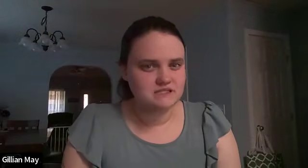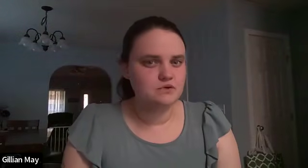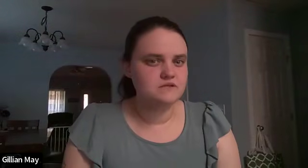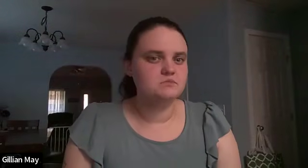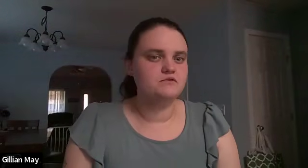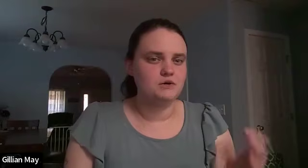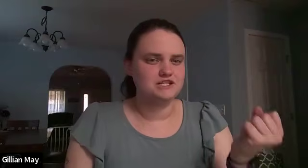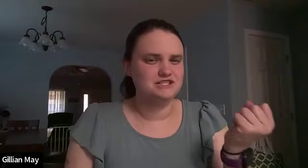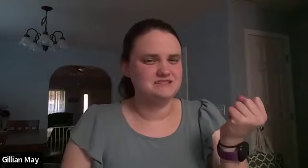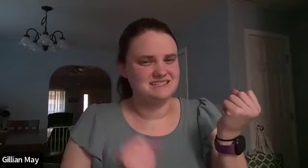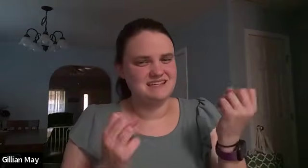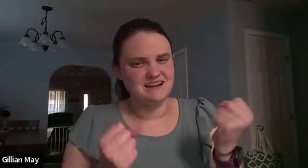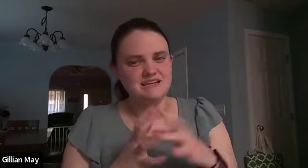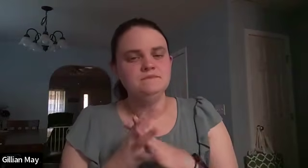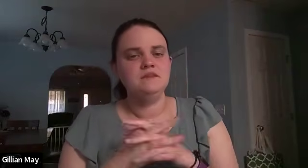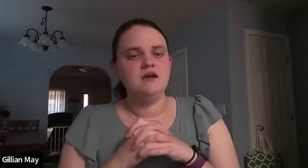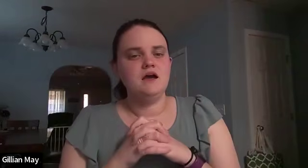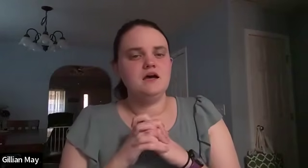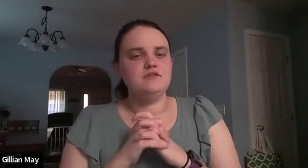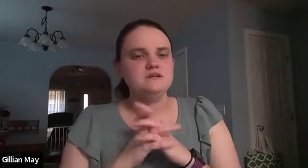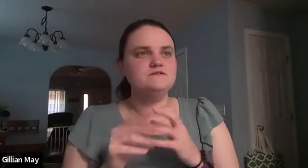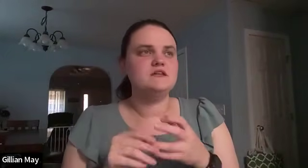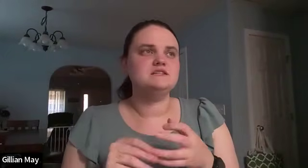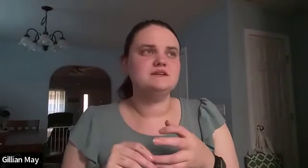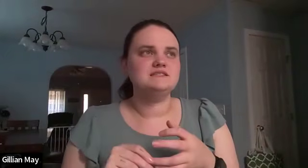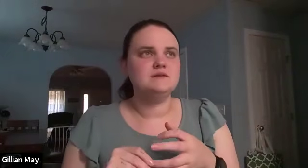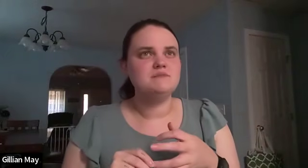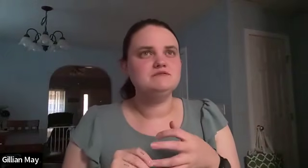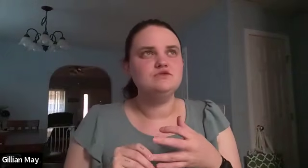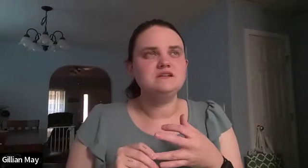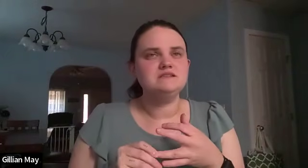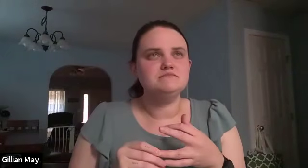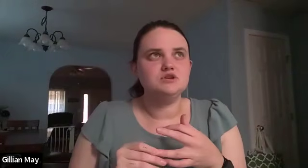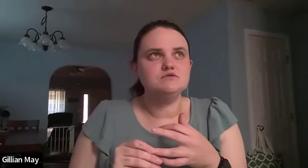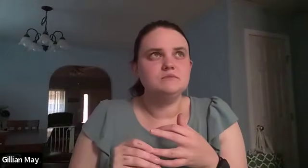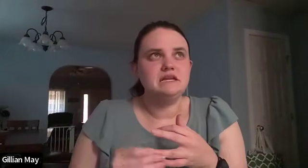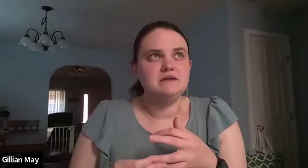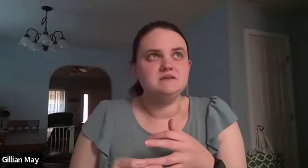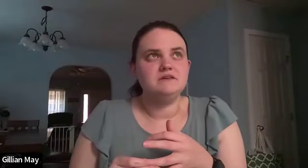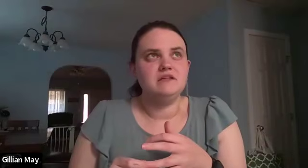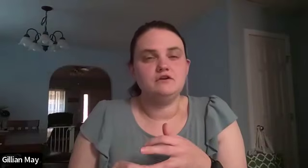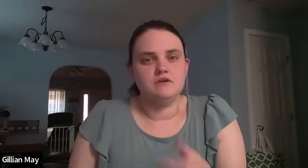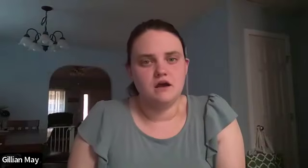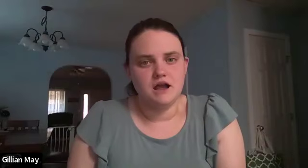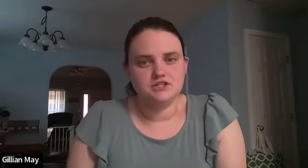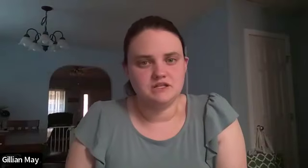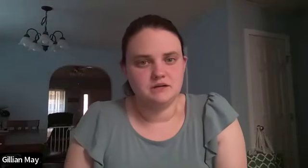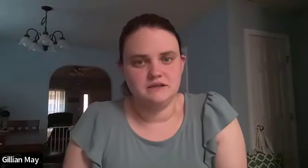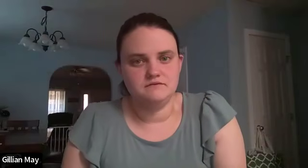and movies before you actually start to sign. The reason for that is because sometimes movies and books will be named something that they're not actually going to be